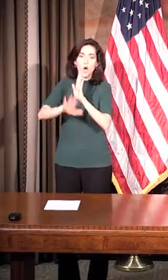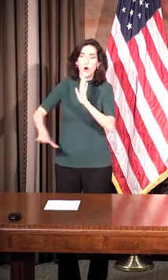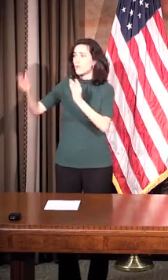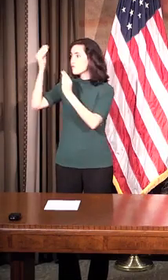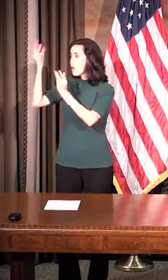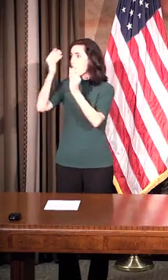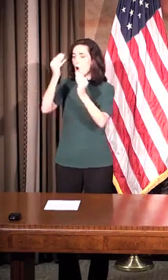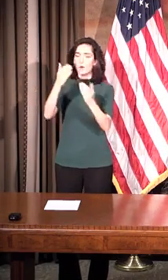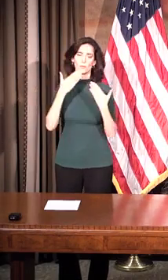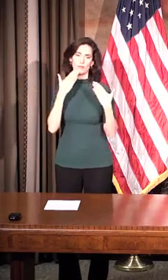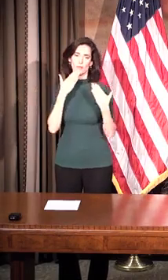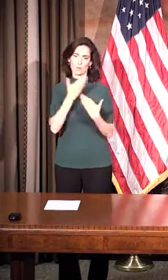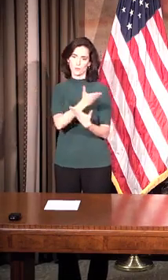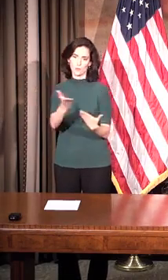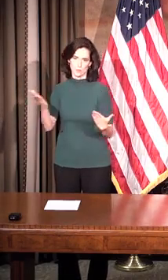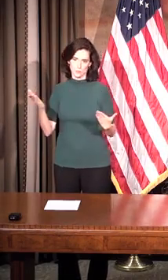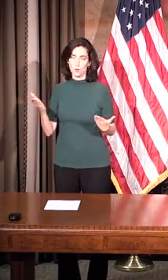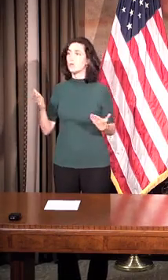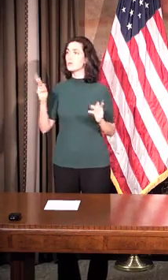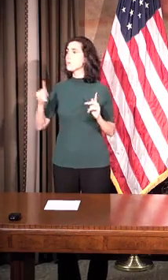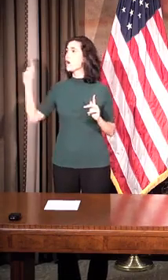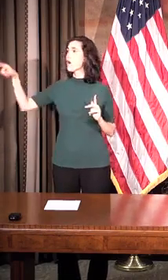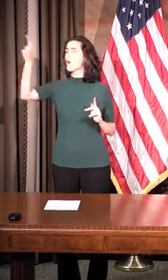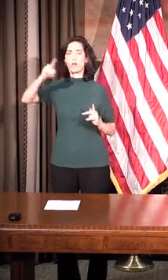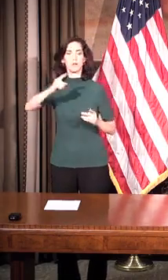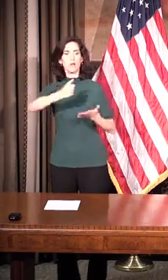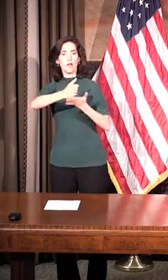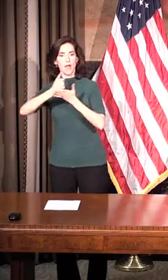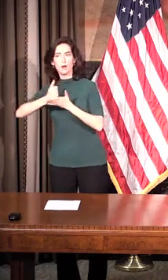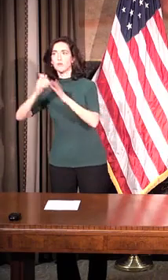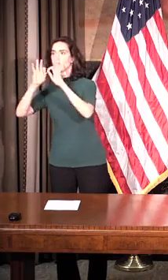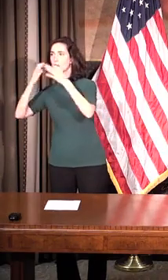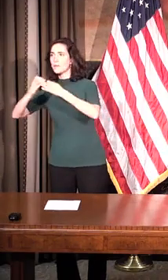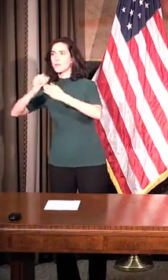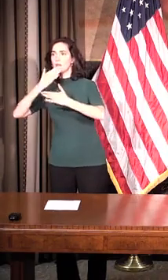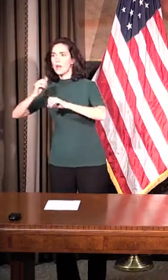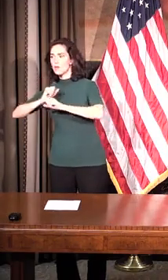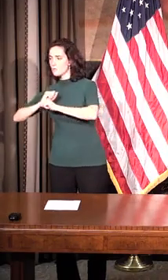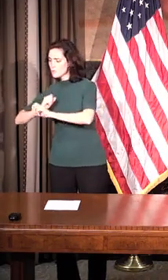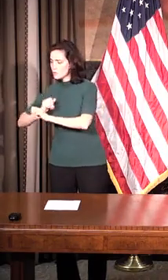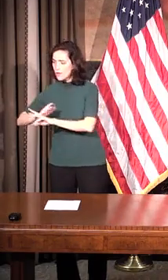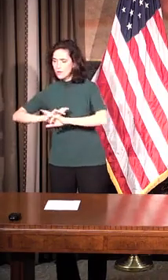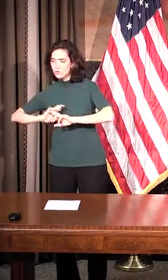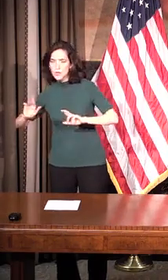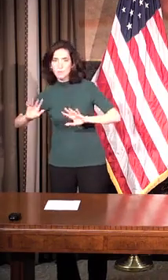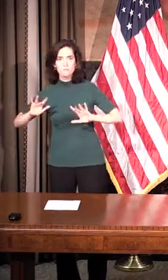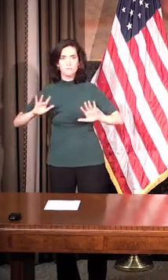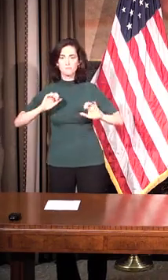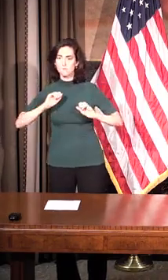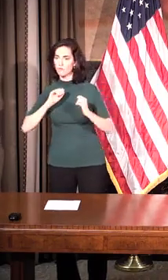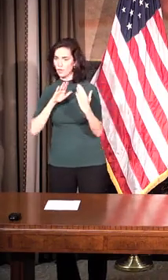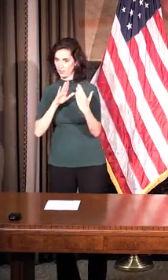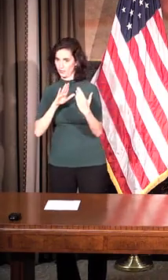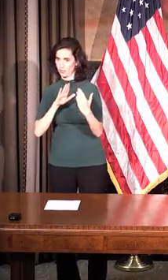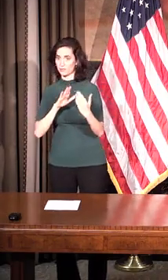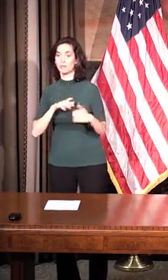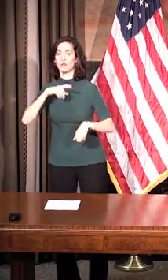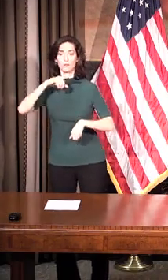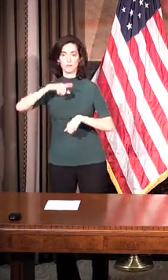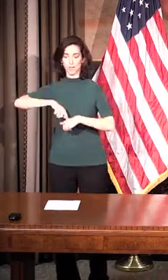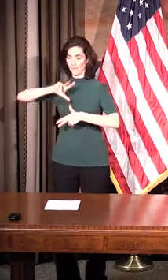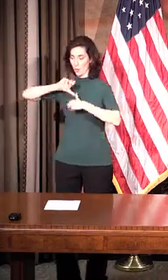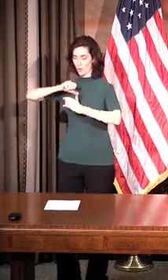Louisiana so that they can be better prepared themselves and their families and in the best possible position once these storms make